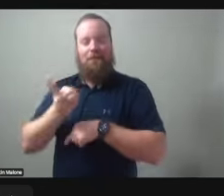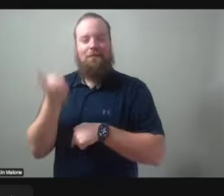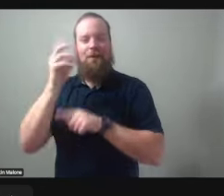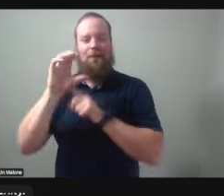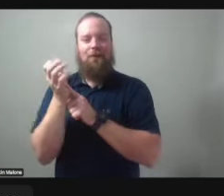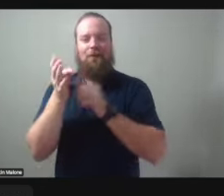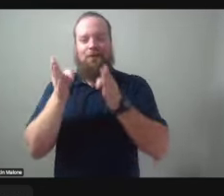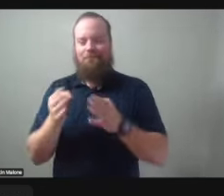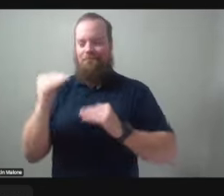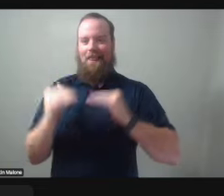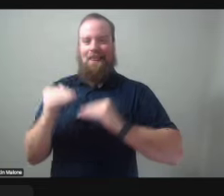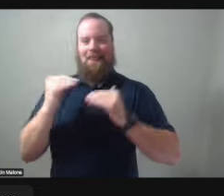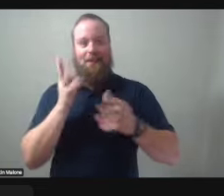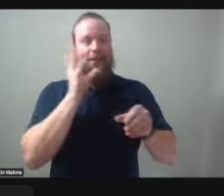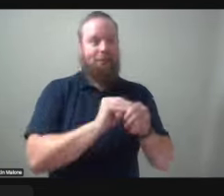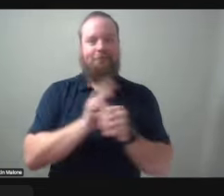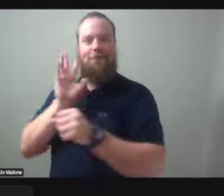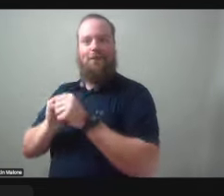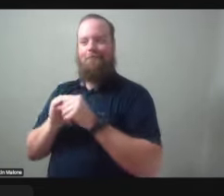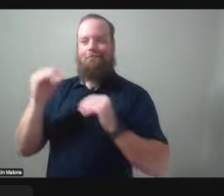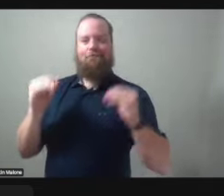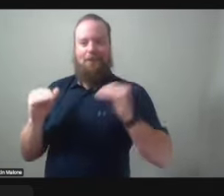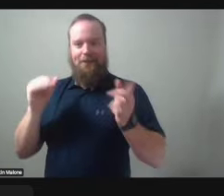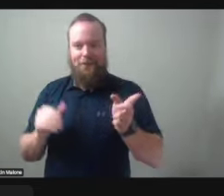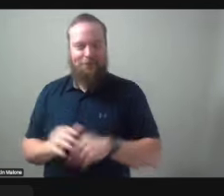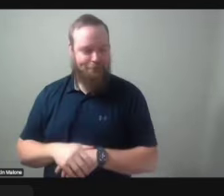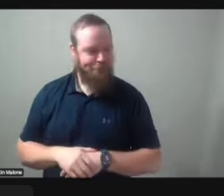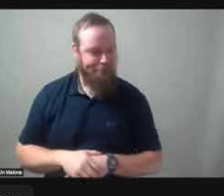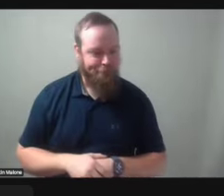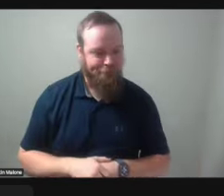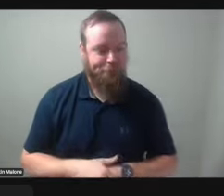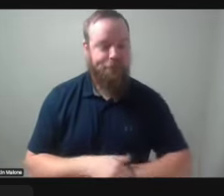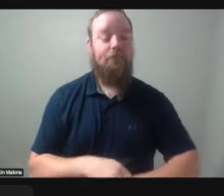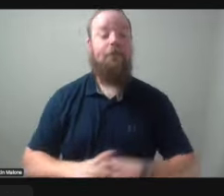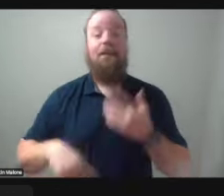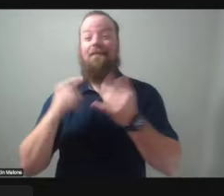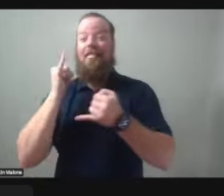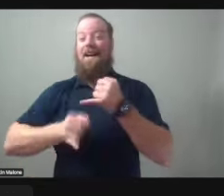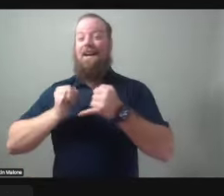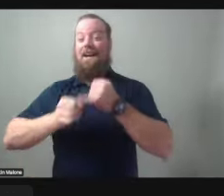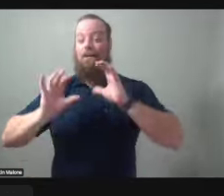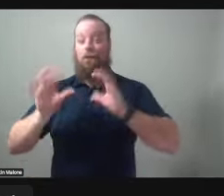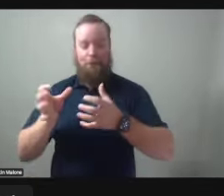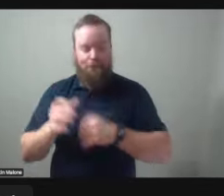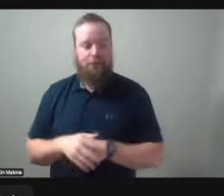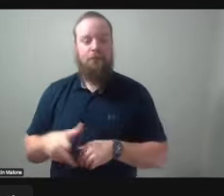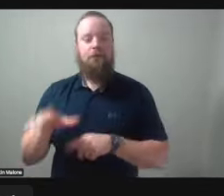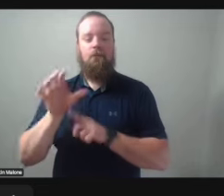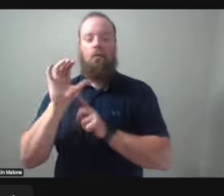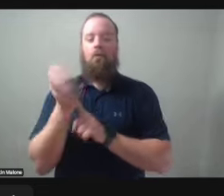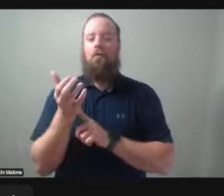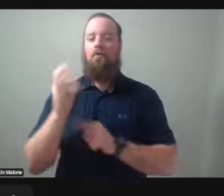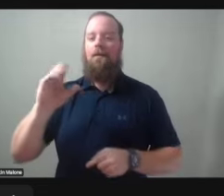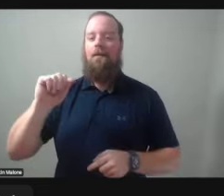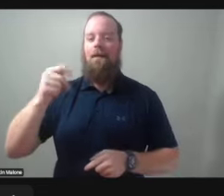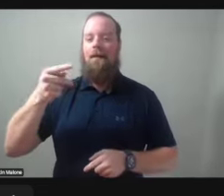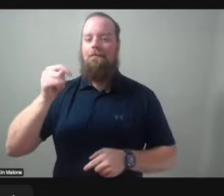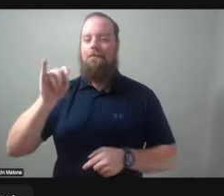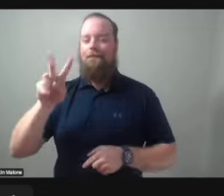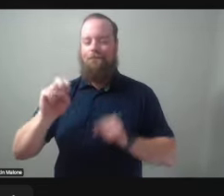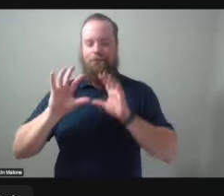Whereas my, you know, my brother is involved in both community. It's just so interesting. We all fall into these different